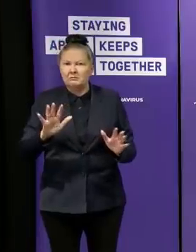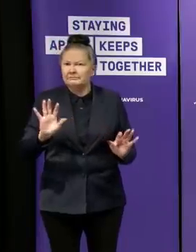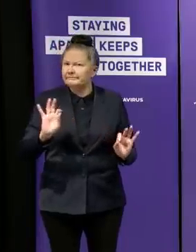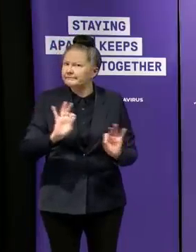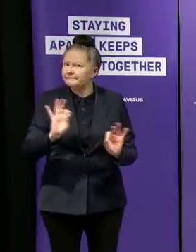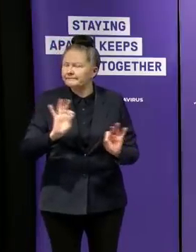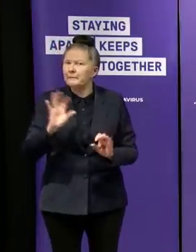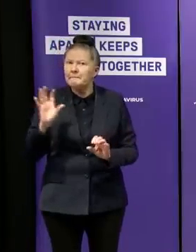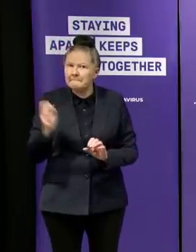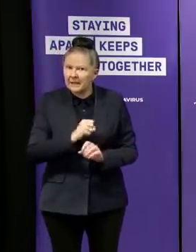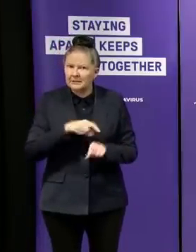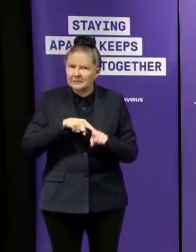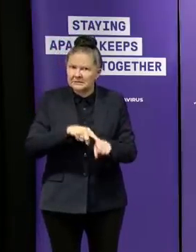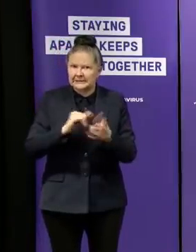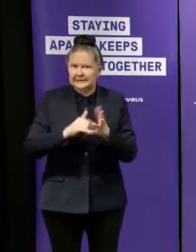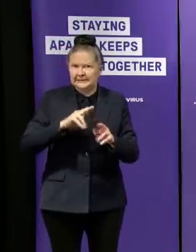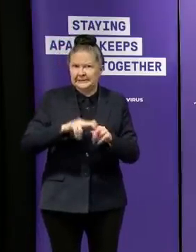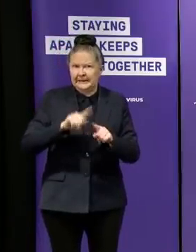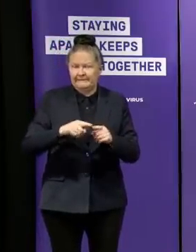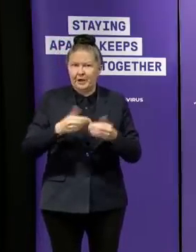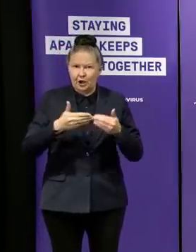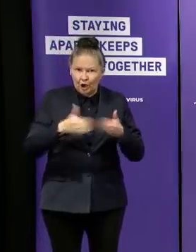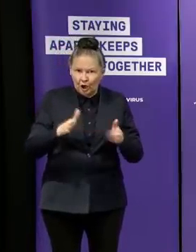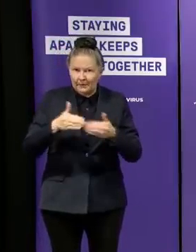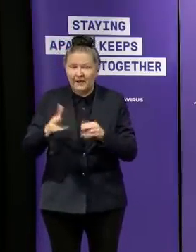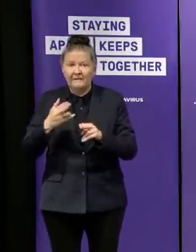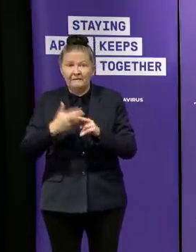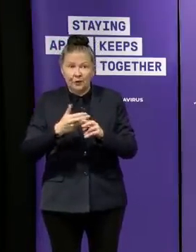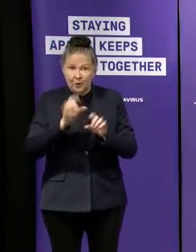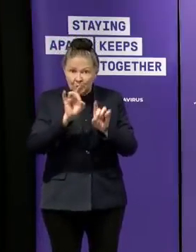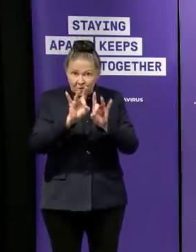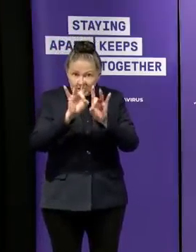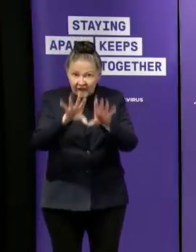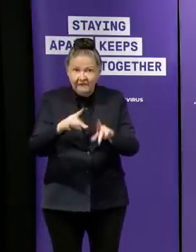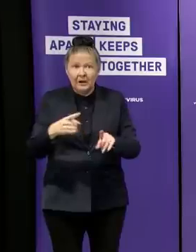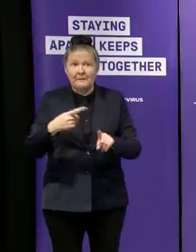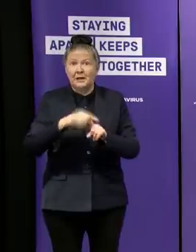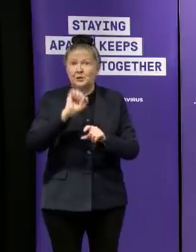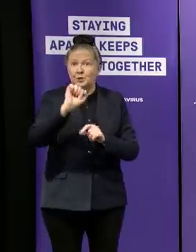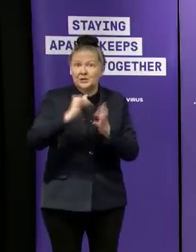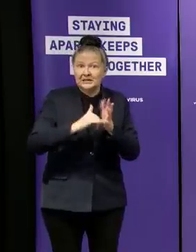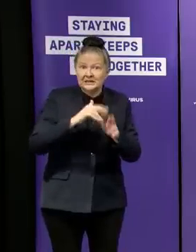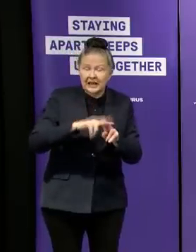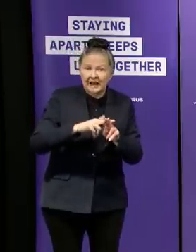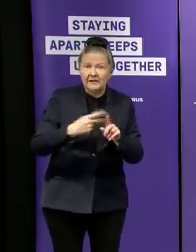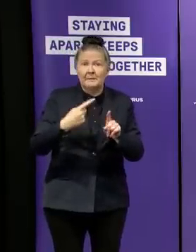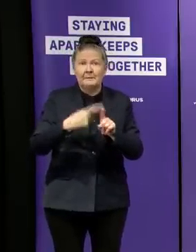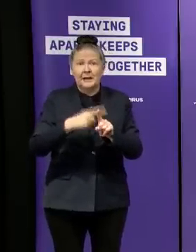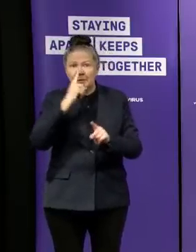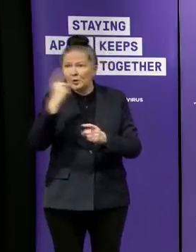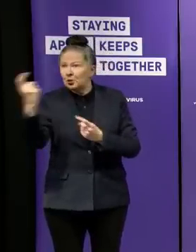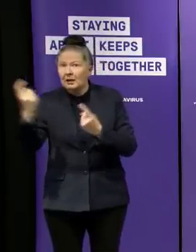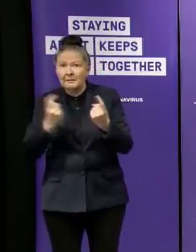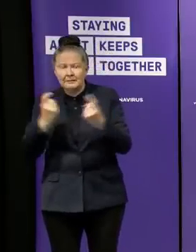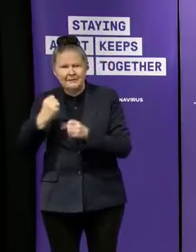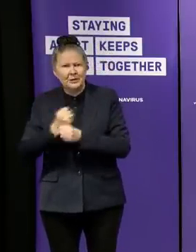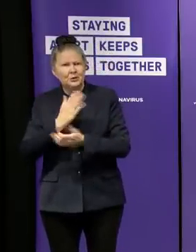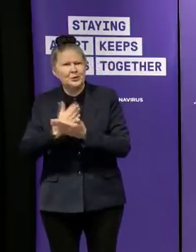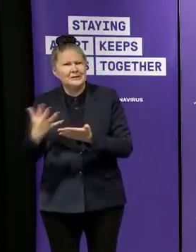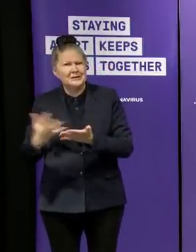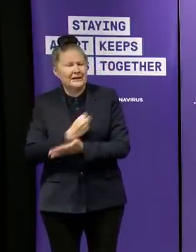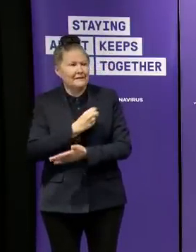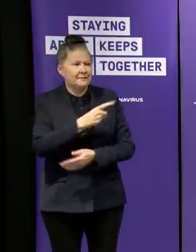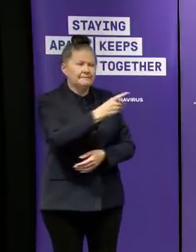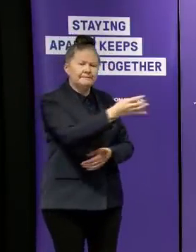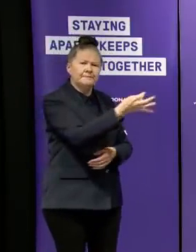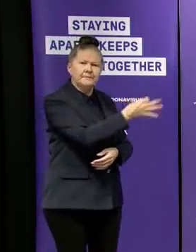safe to be open. For you, for your staff, for your customers, and for every single Victorian. Given what you flagged for the 1st of November, what's the chances